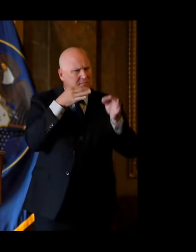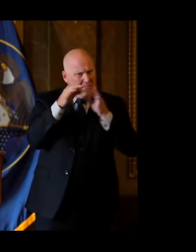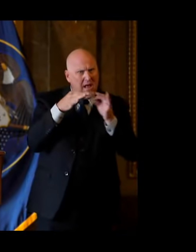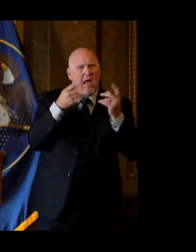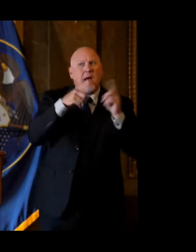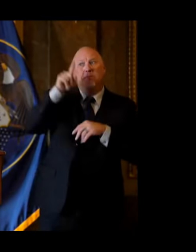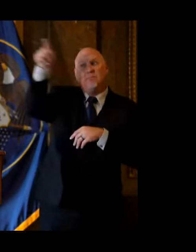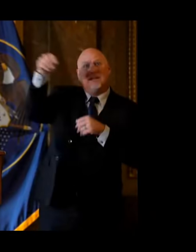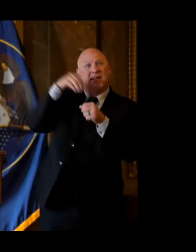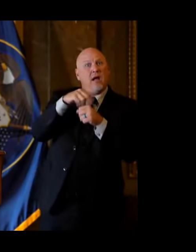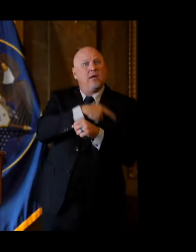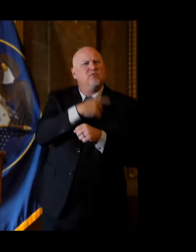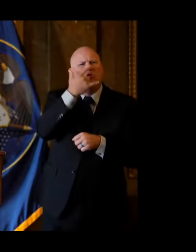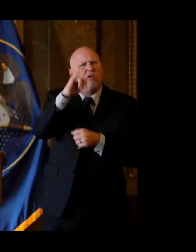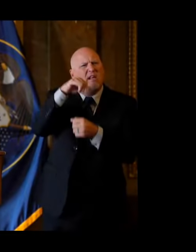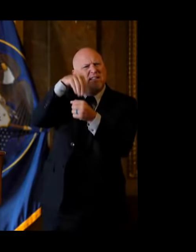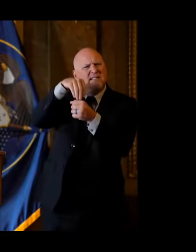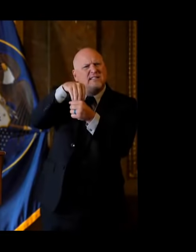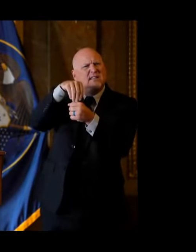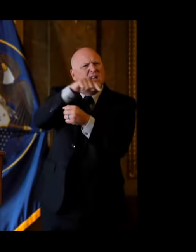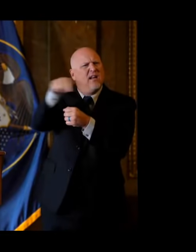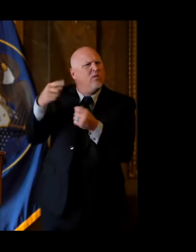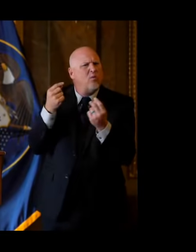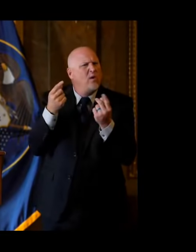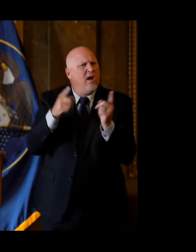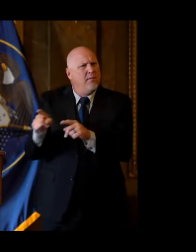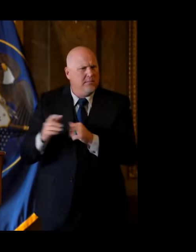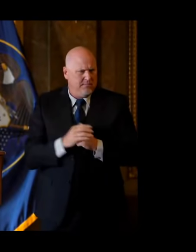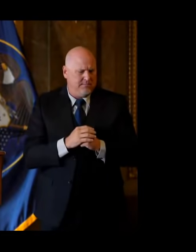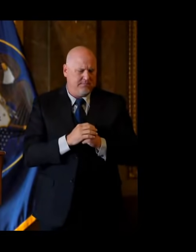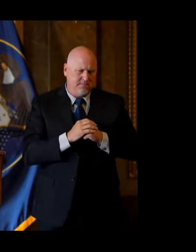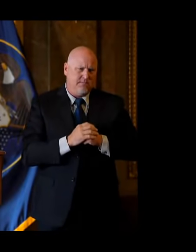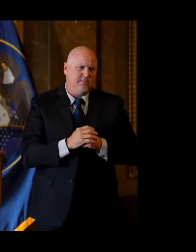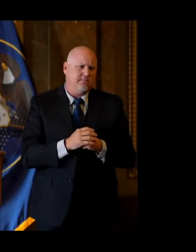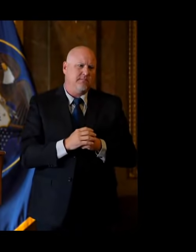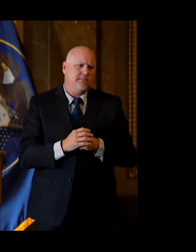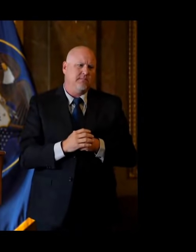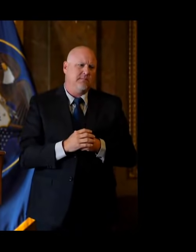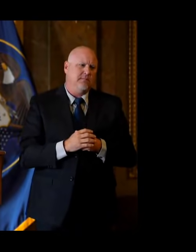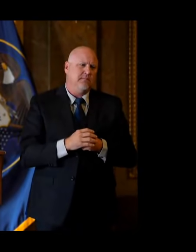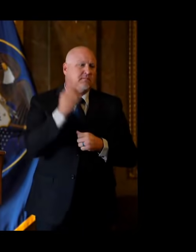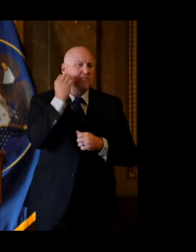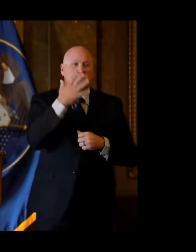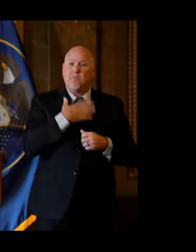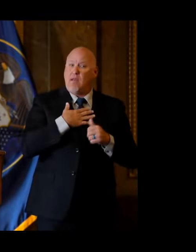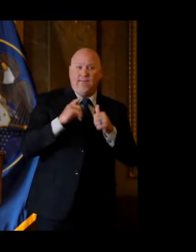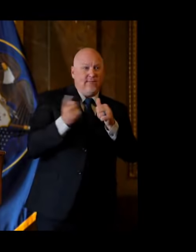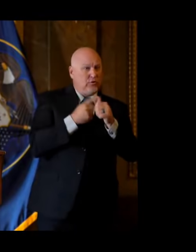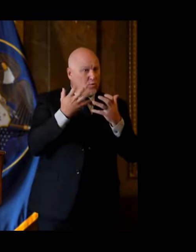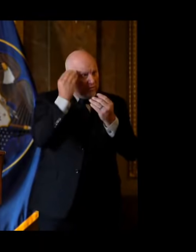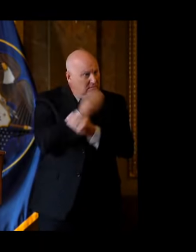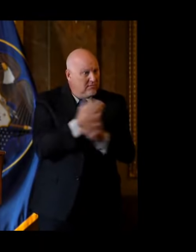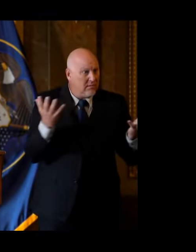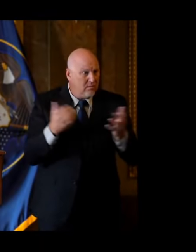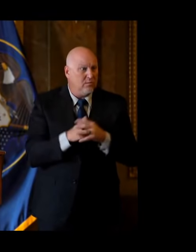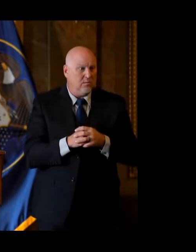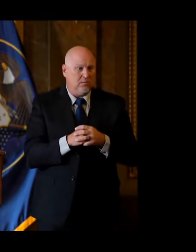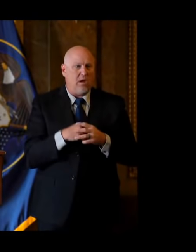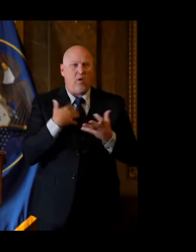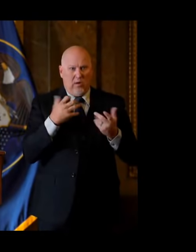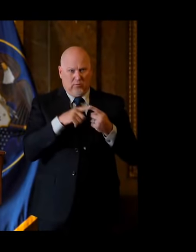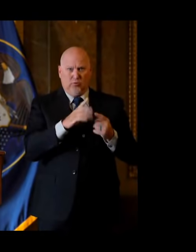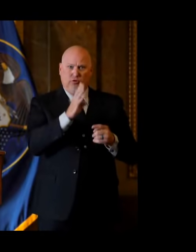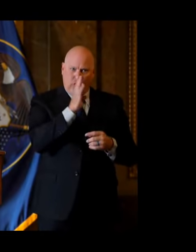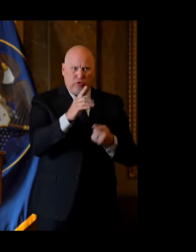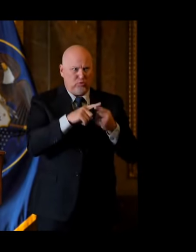I want to deliver a message, though, to our healthcare workers. And that message is that